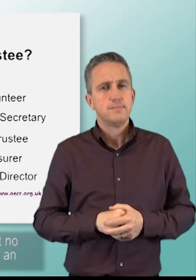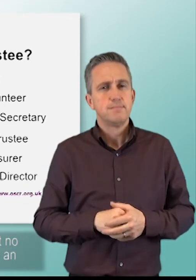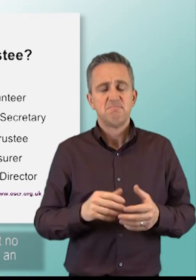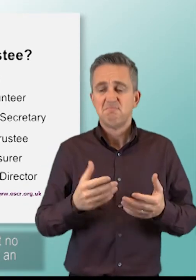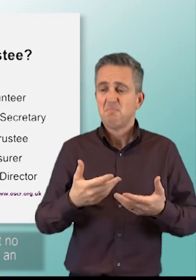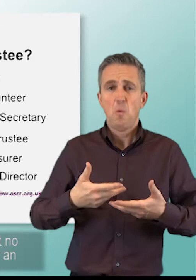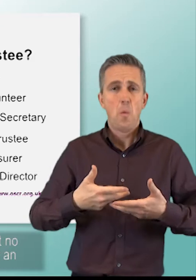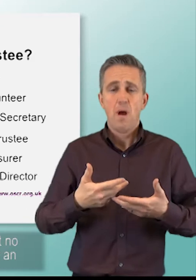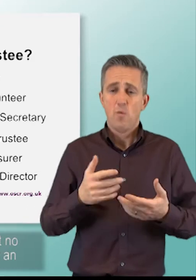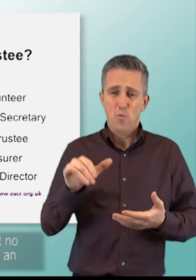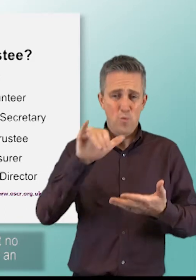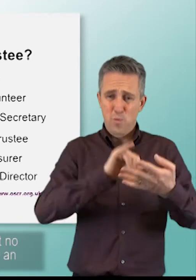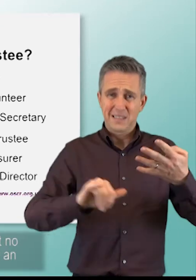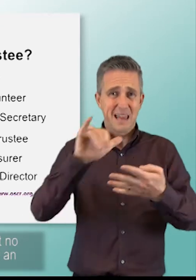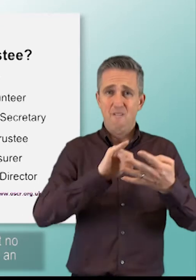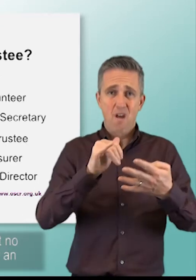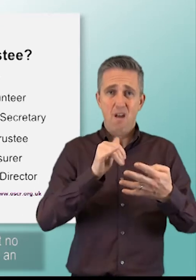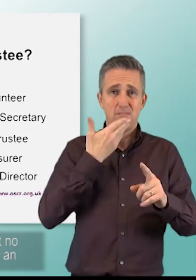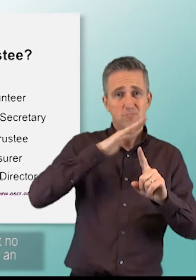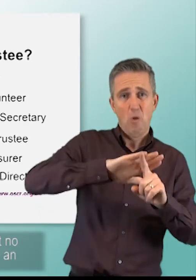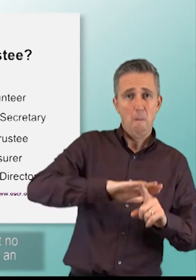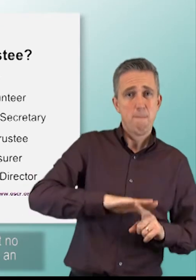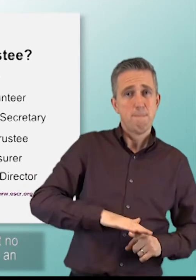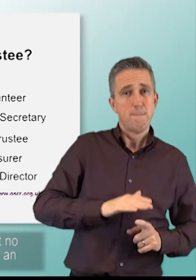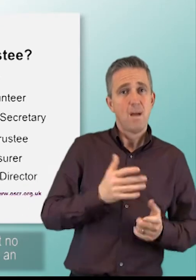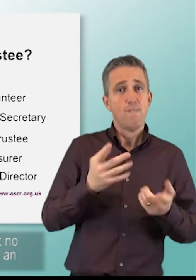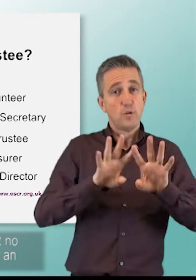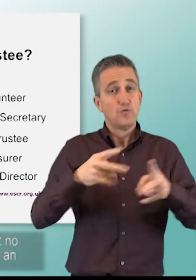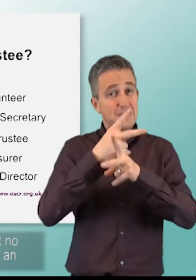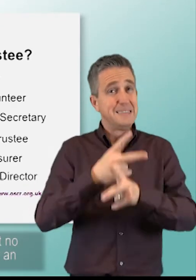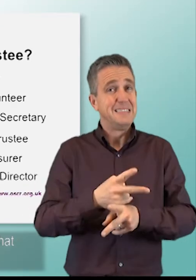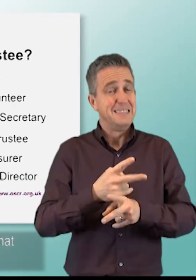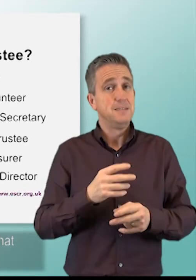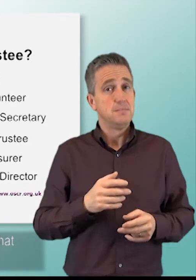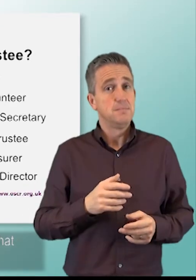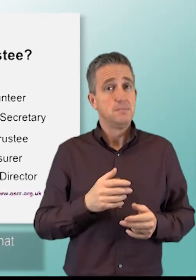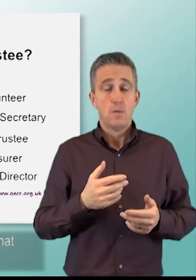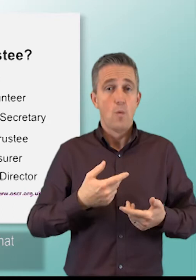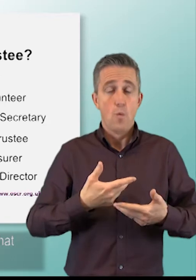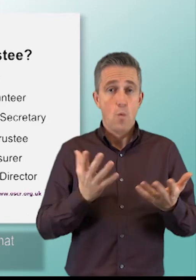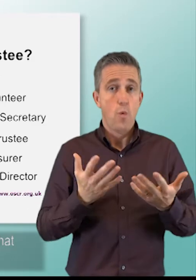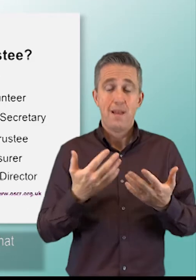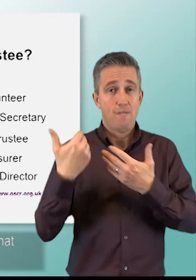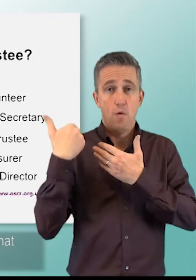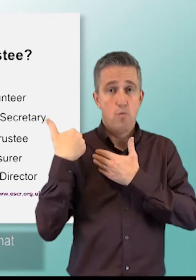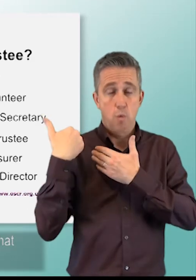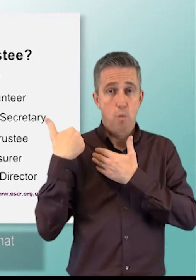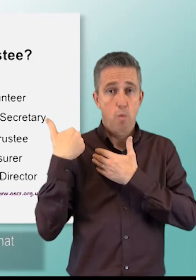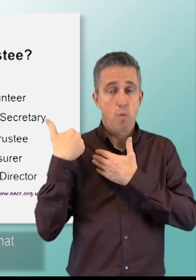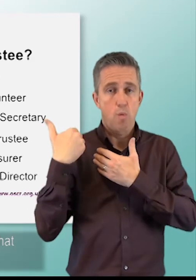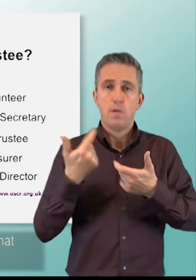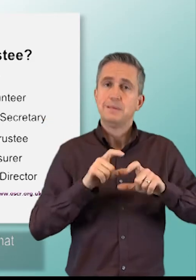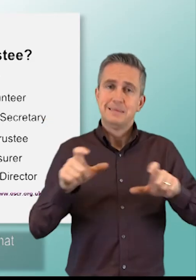that no matter how you term a group of charity trustees or an individual charity trustee, everyone undertaking that role has the